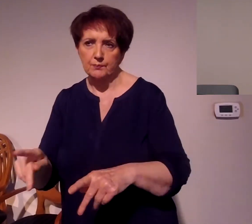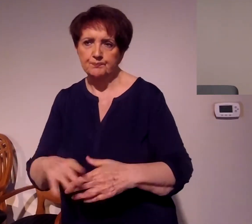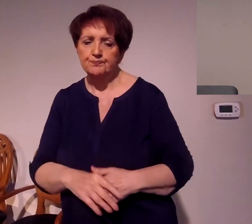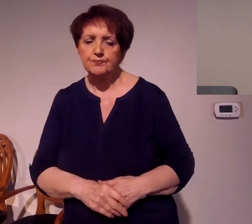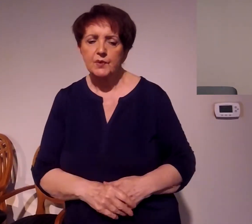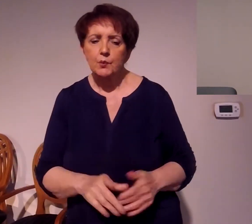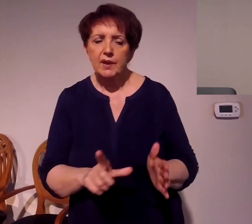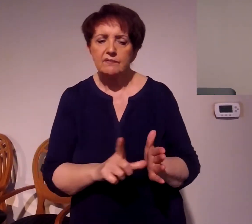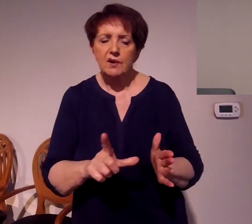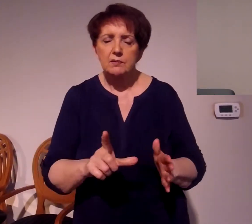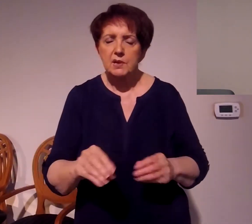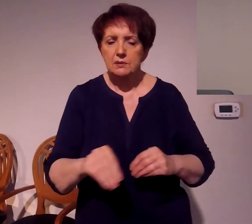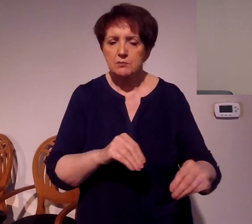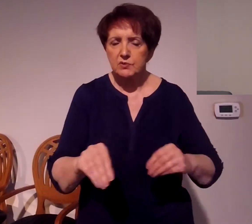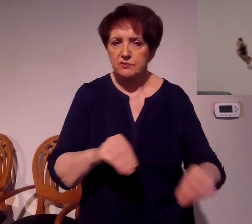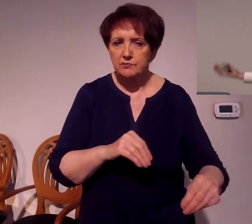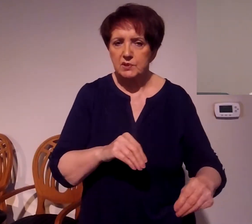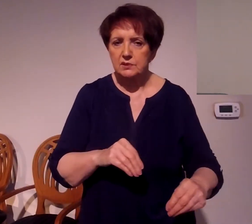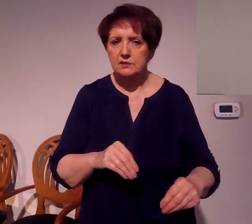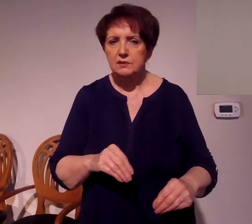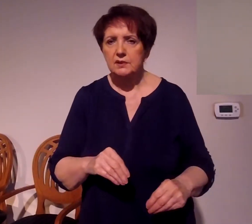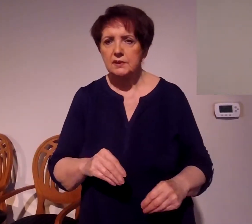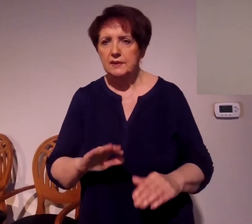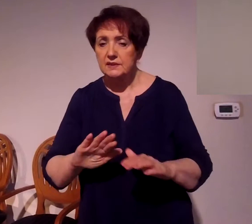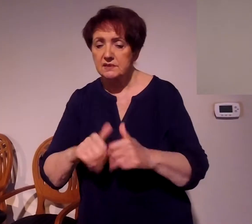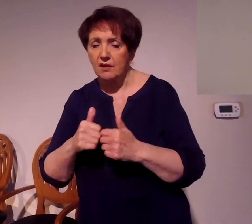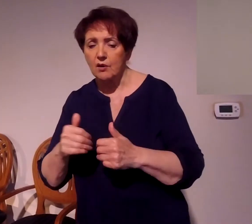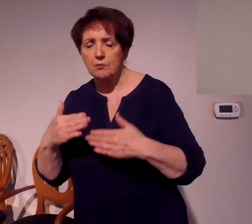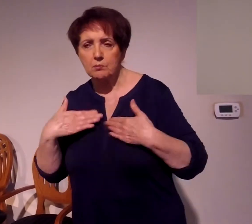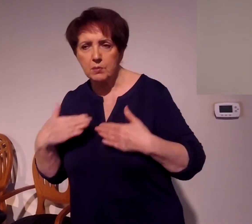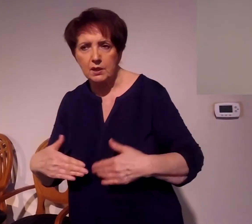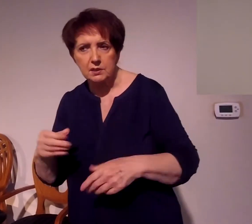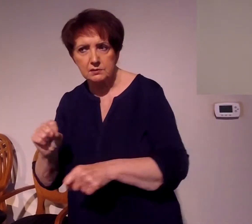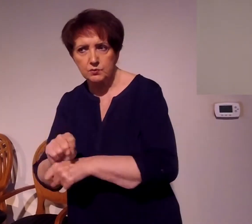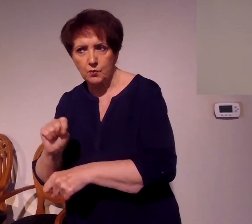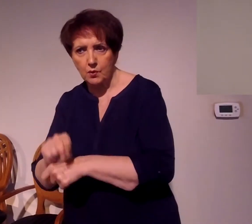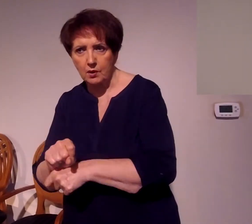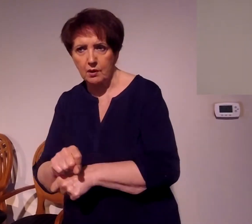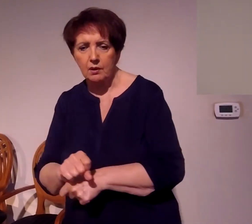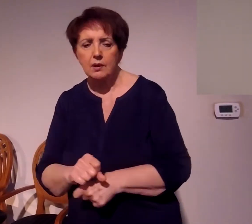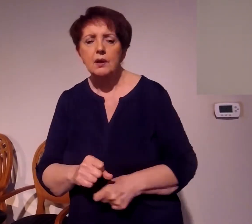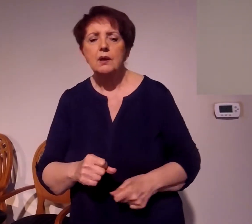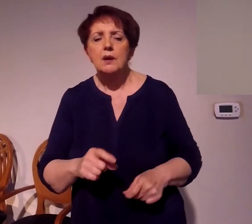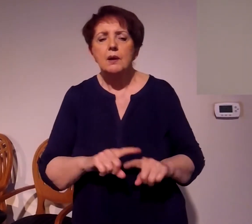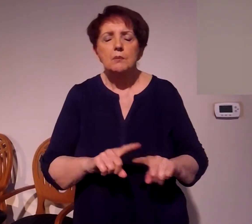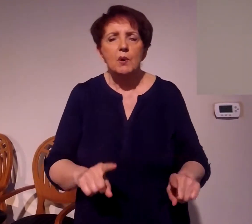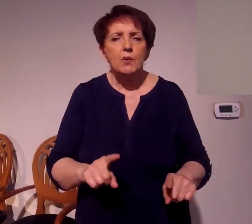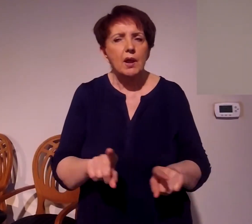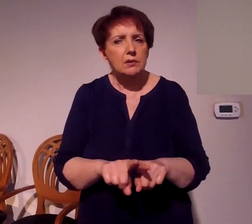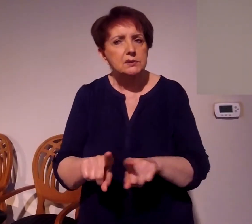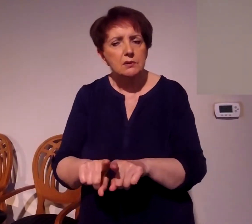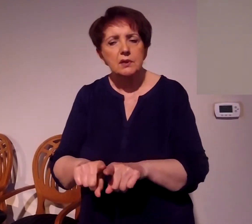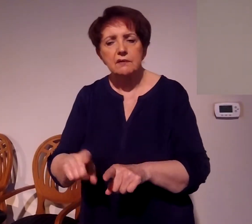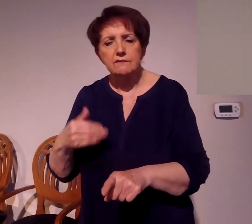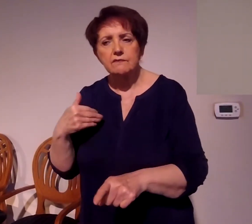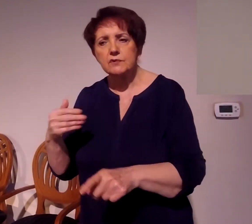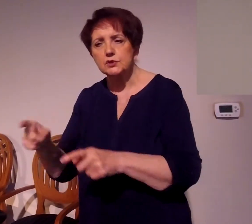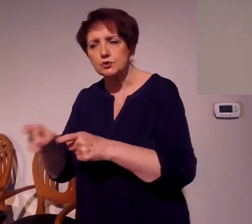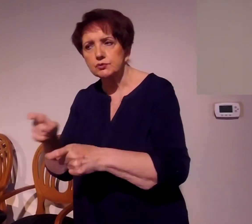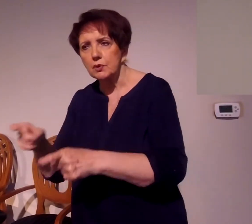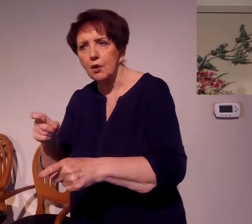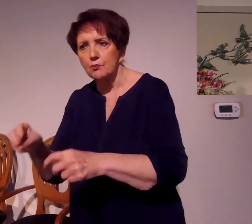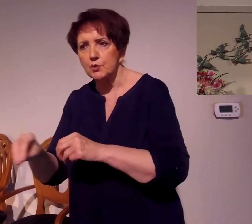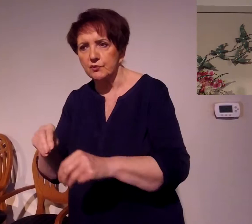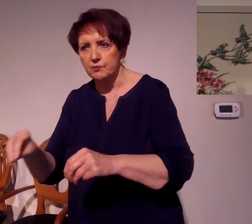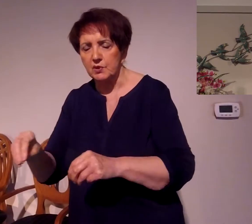movement, which is all the ways in which our bodies work and instinctively we respond to things. We also have controlled movement. We have choice, and we have